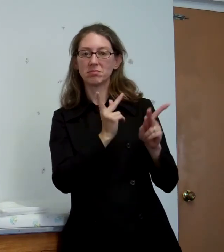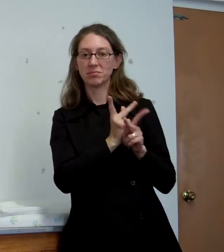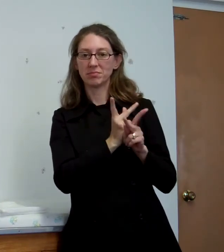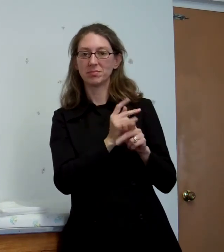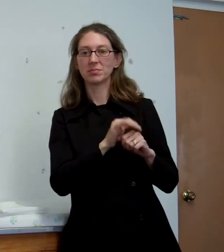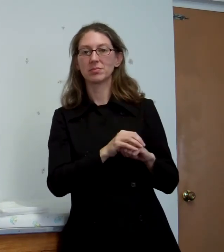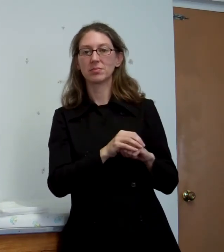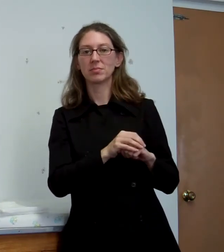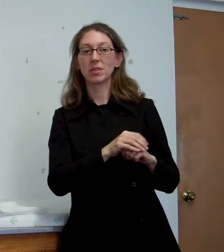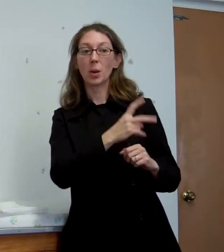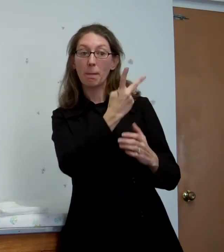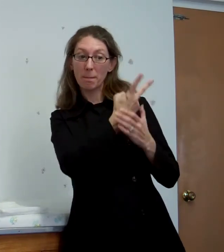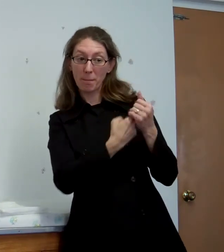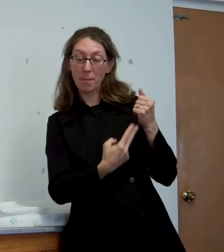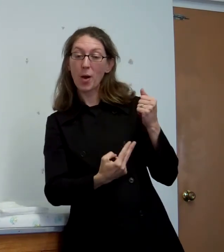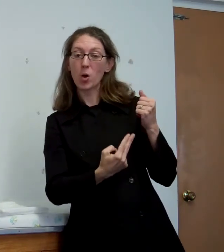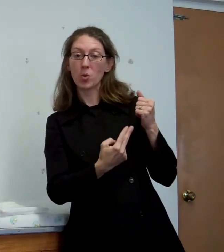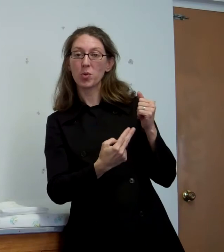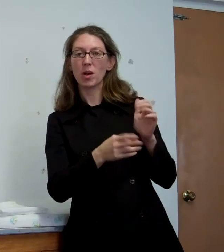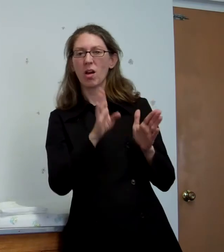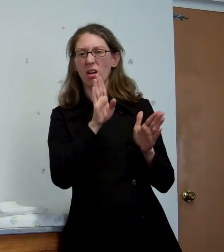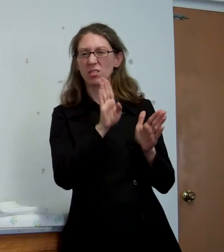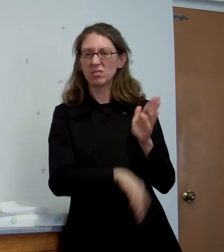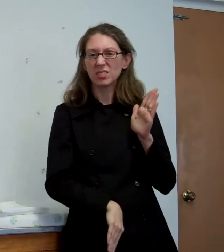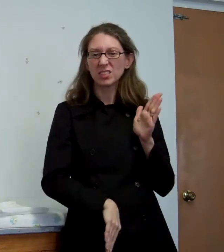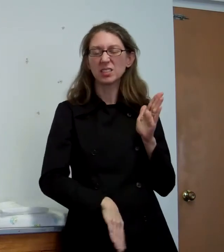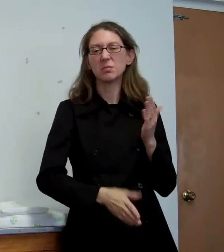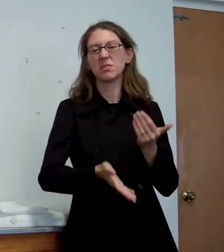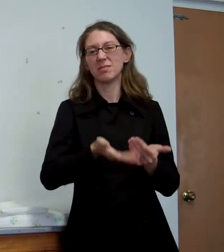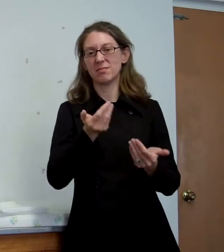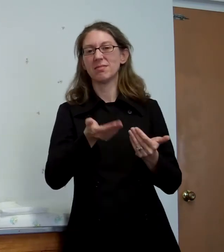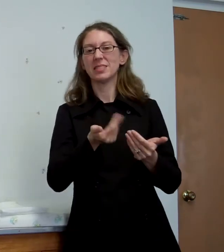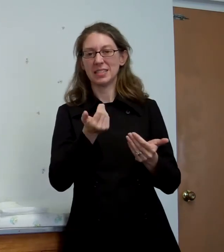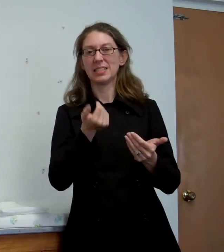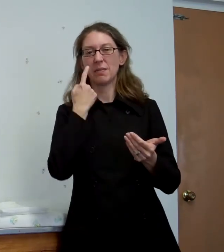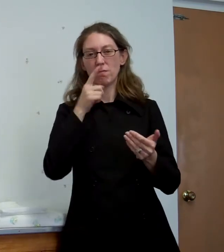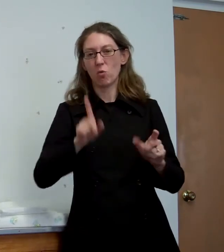These are the simplest and cheapest cloth diapering options.